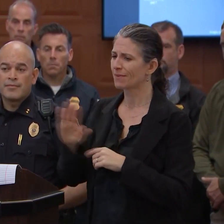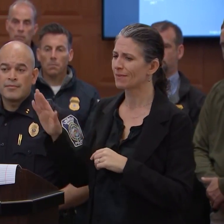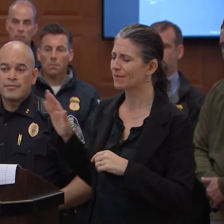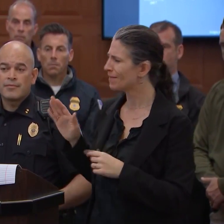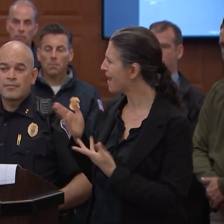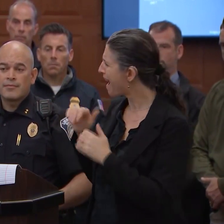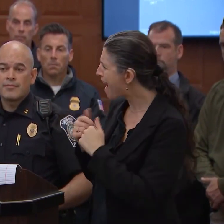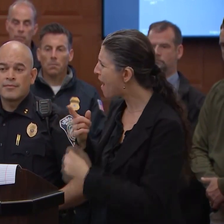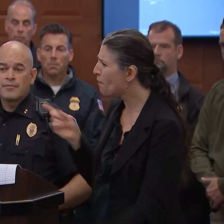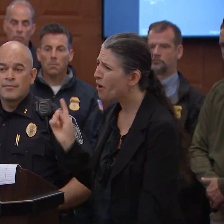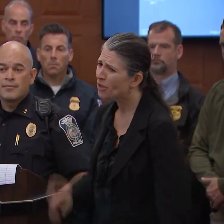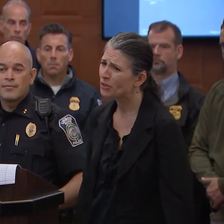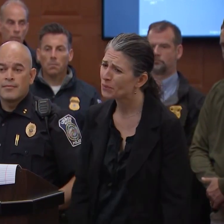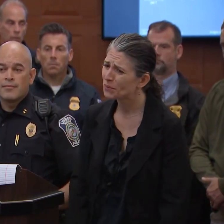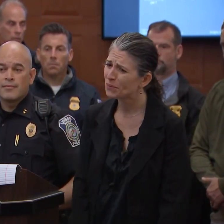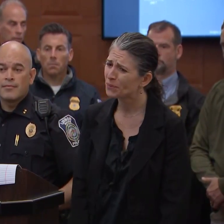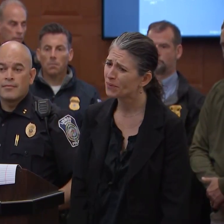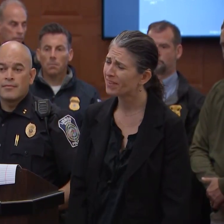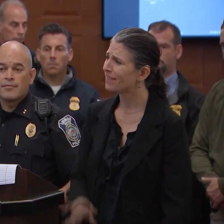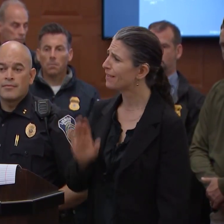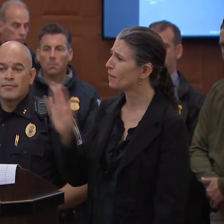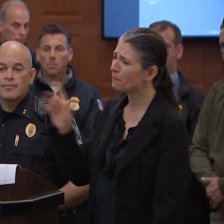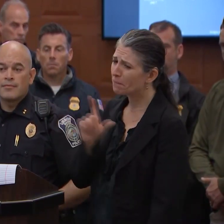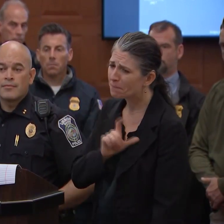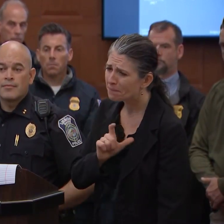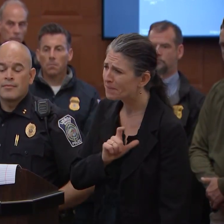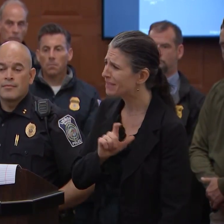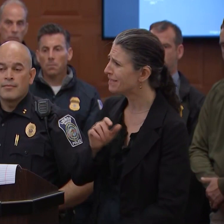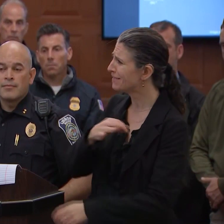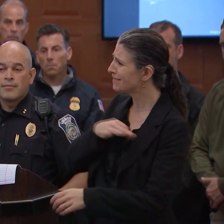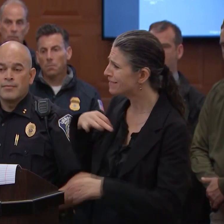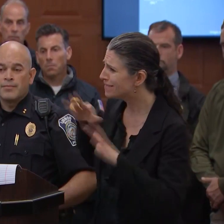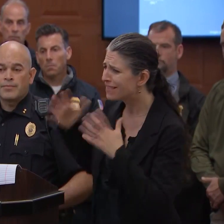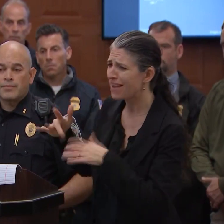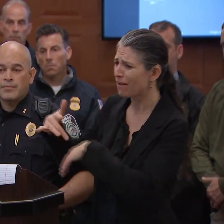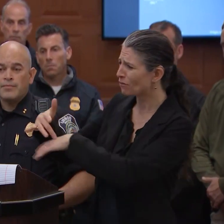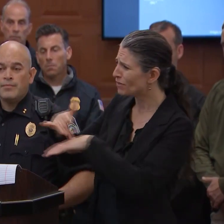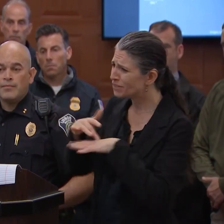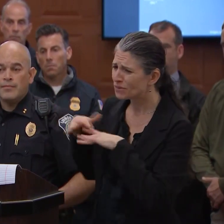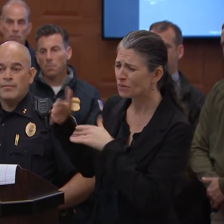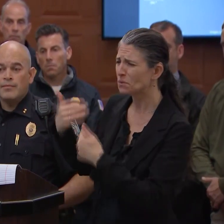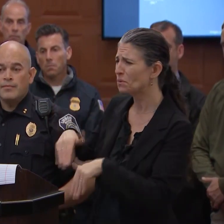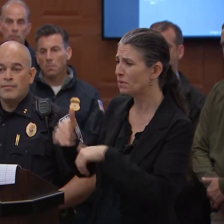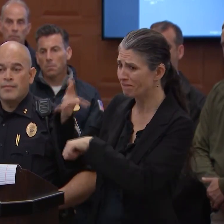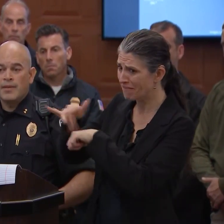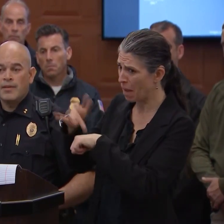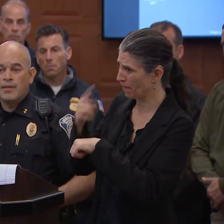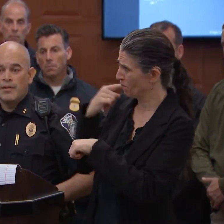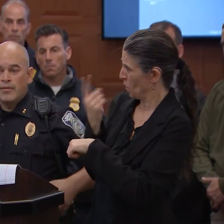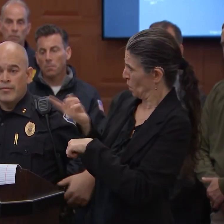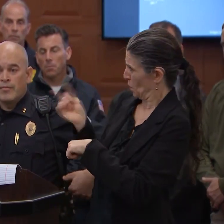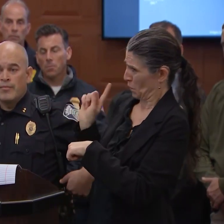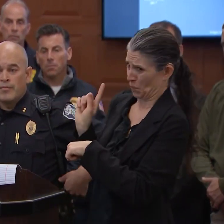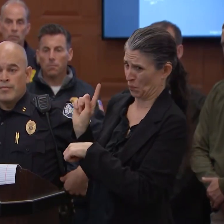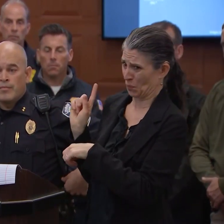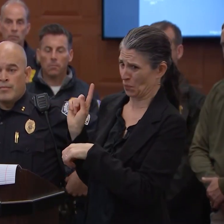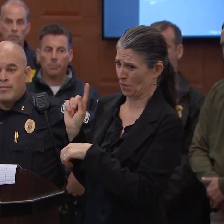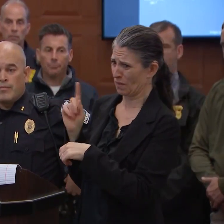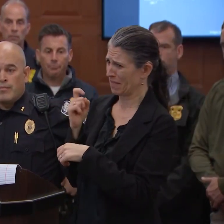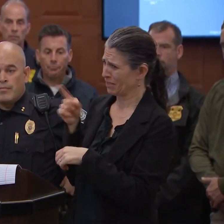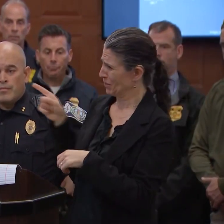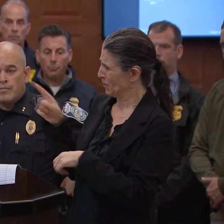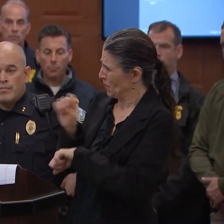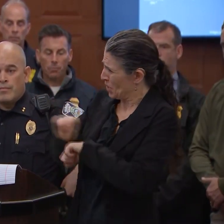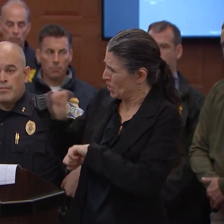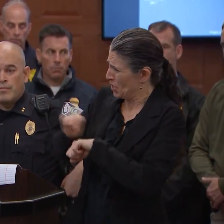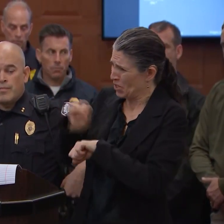And what resources are going to be made available, if any, for the people who are working on this case